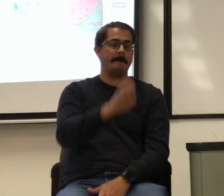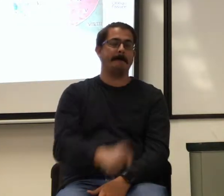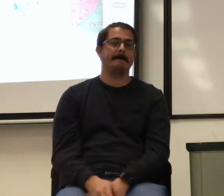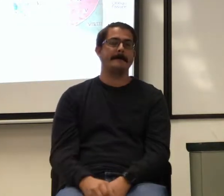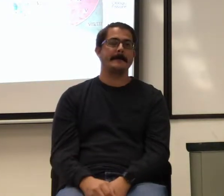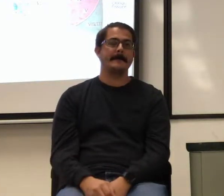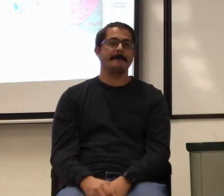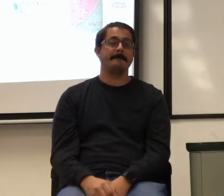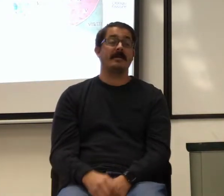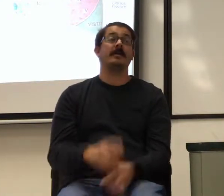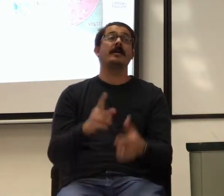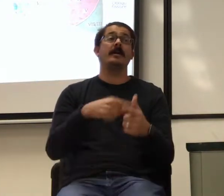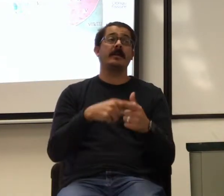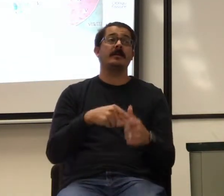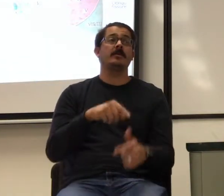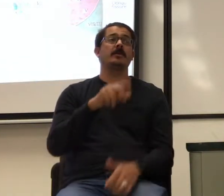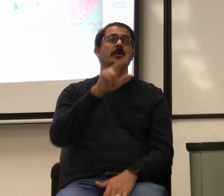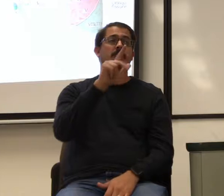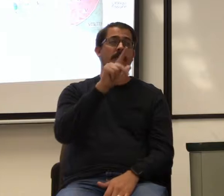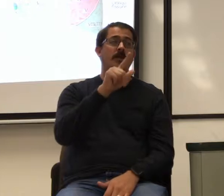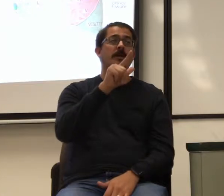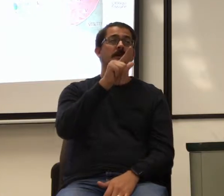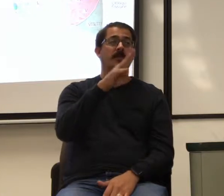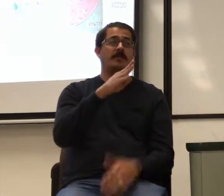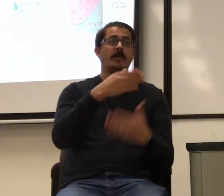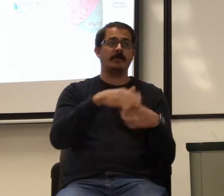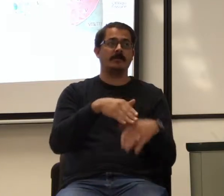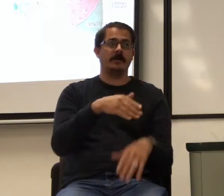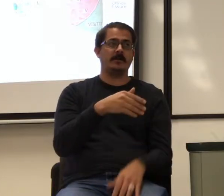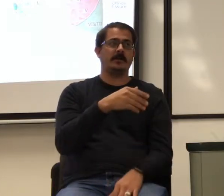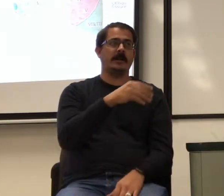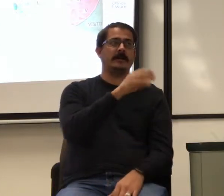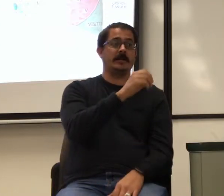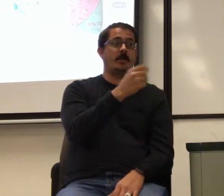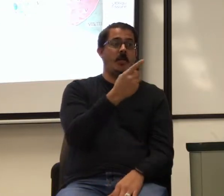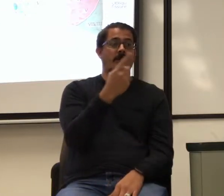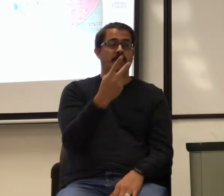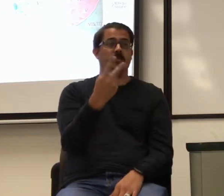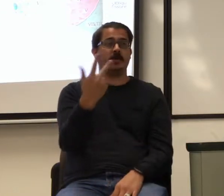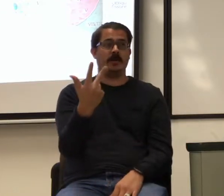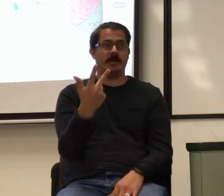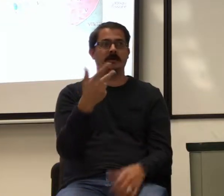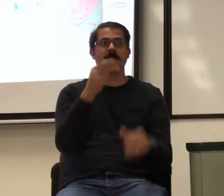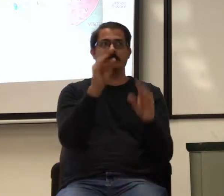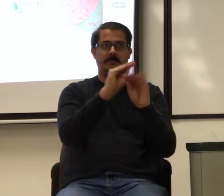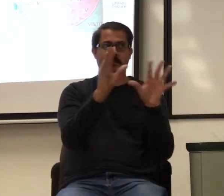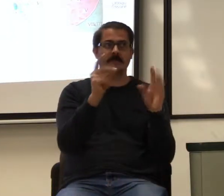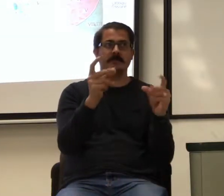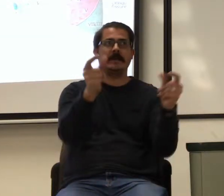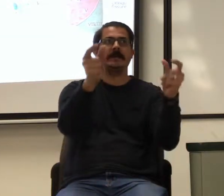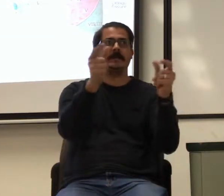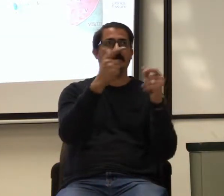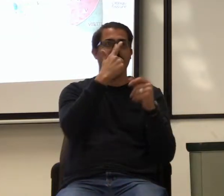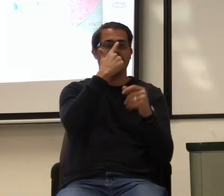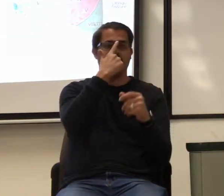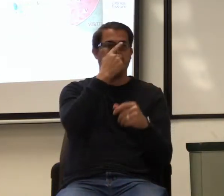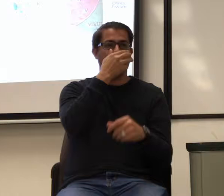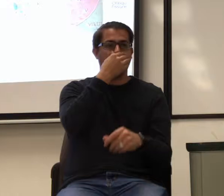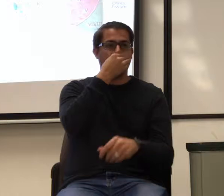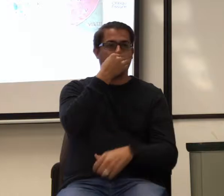Now, there's 23, 24 divisions. I'm going like 0, 1, 2, 3, but just to be more expedient about it,